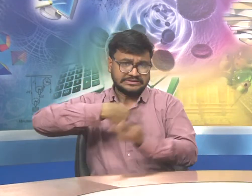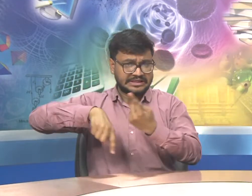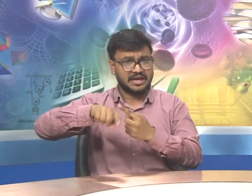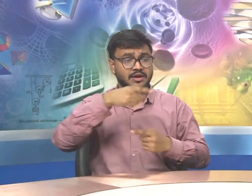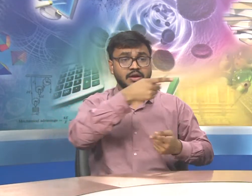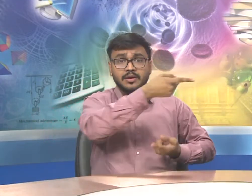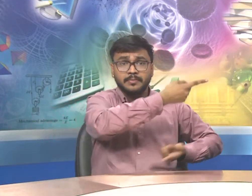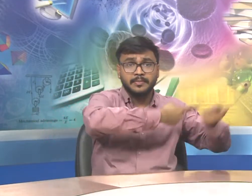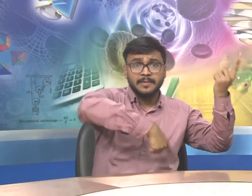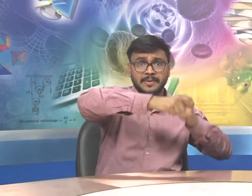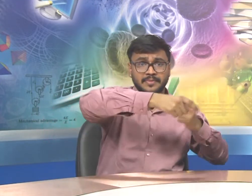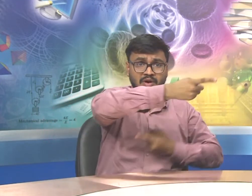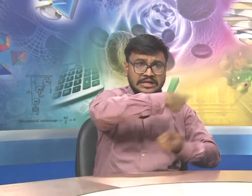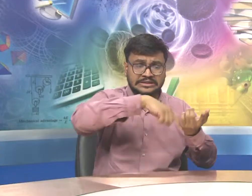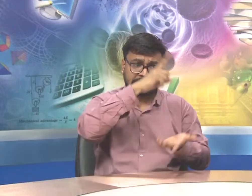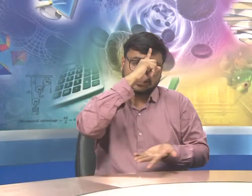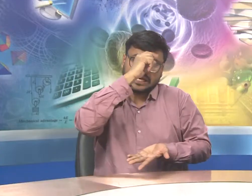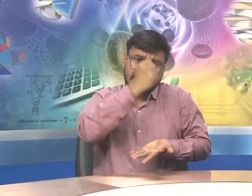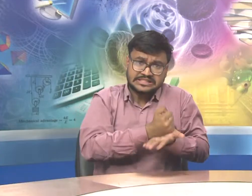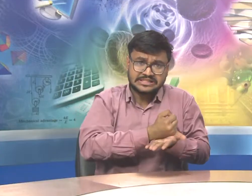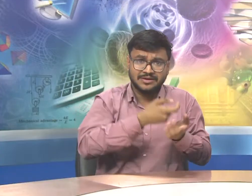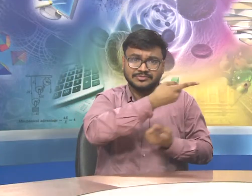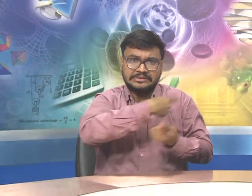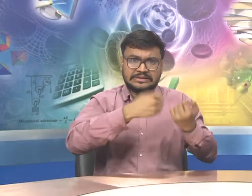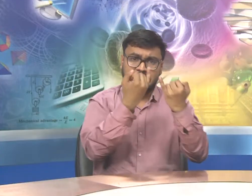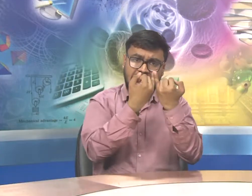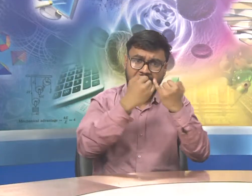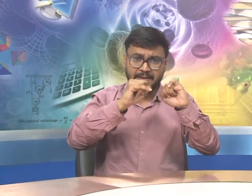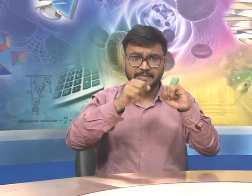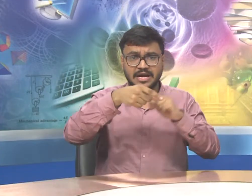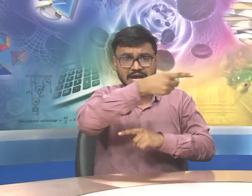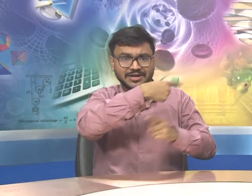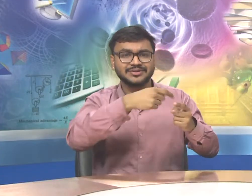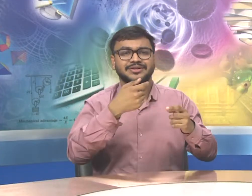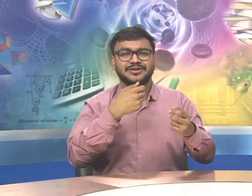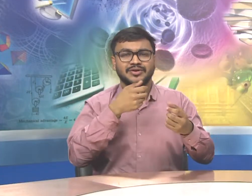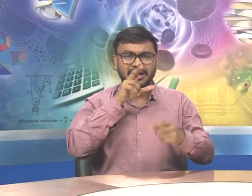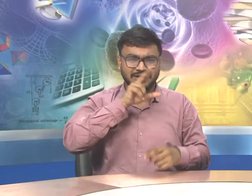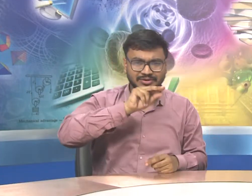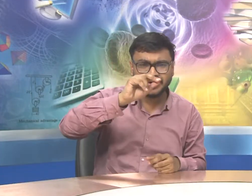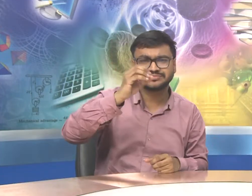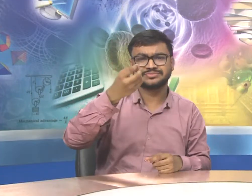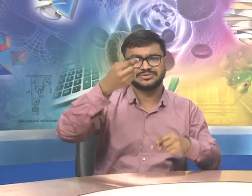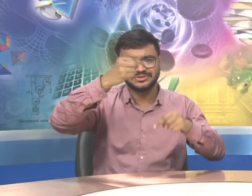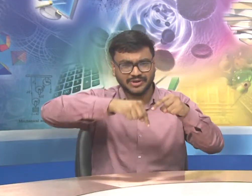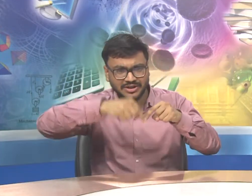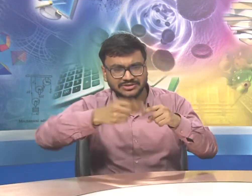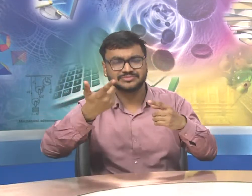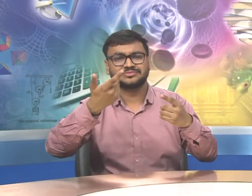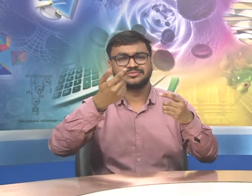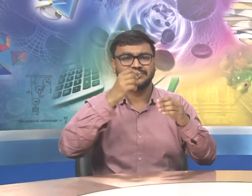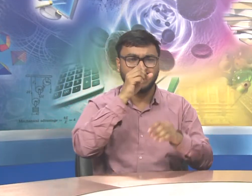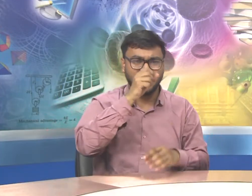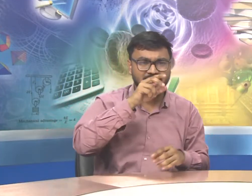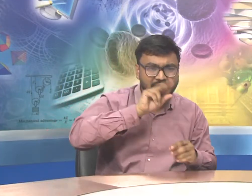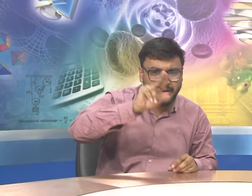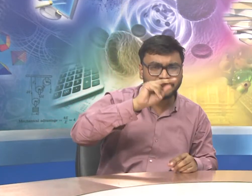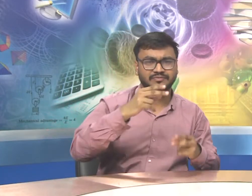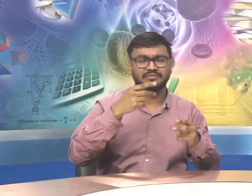It was decided by the Supreme Court that freedom of press as a right is implied